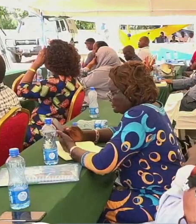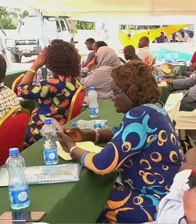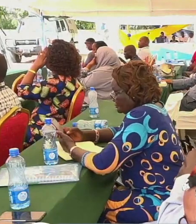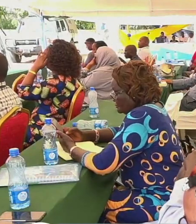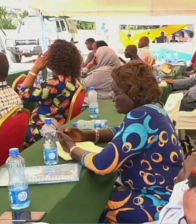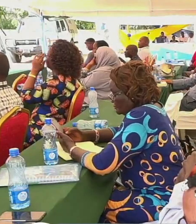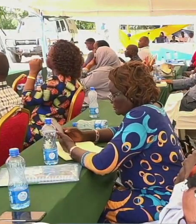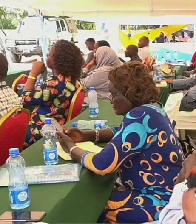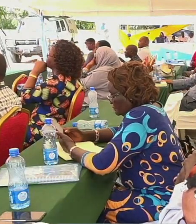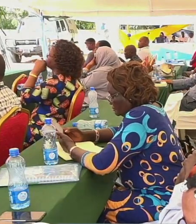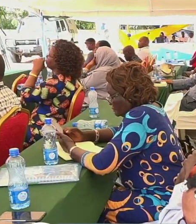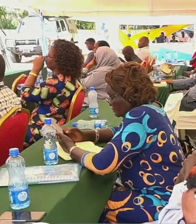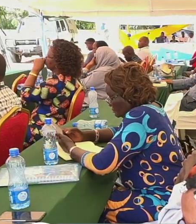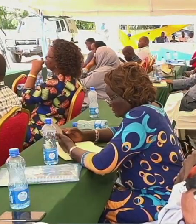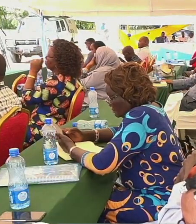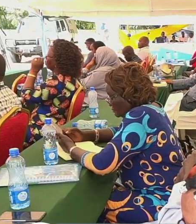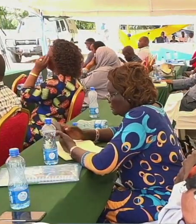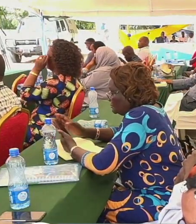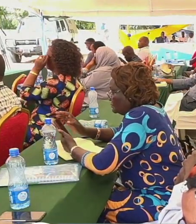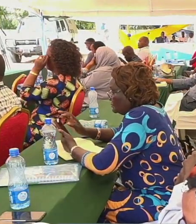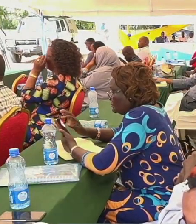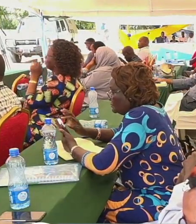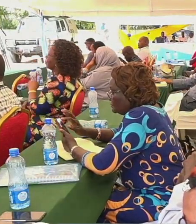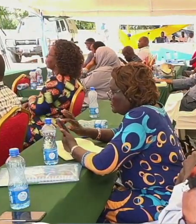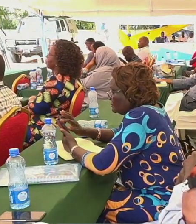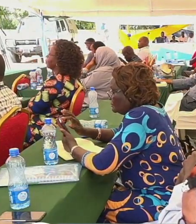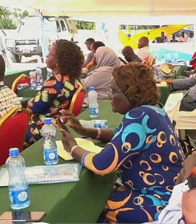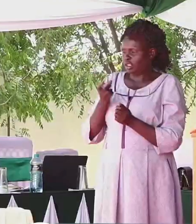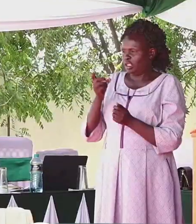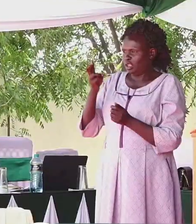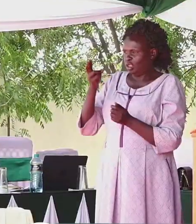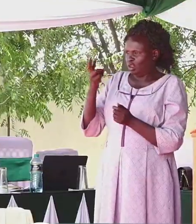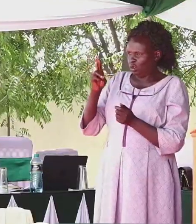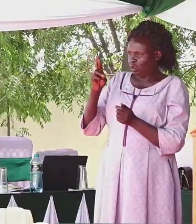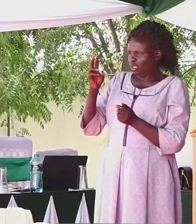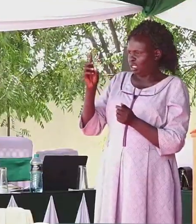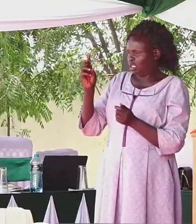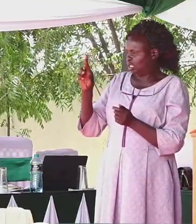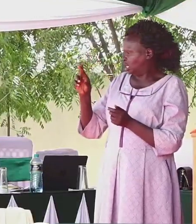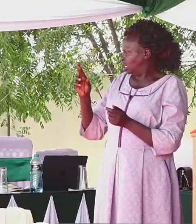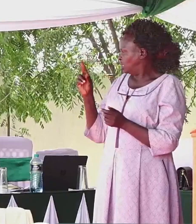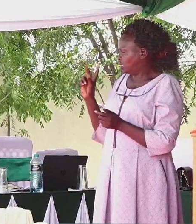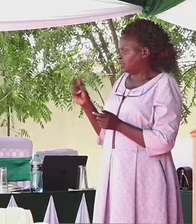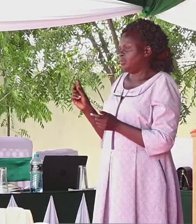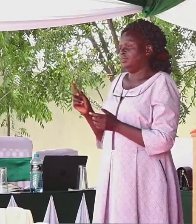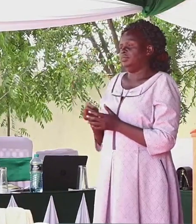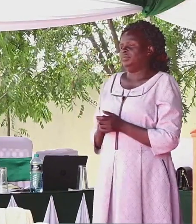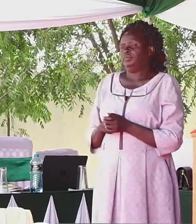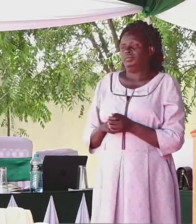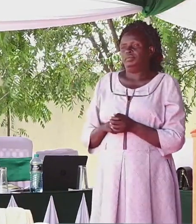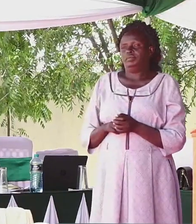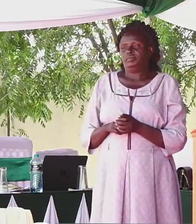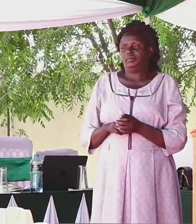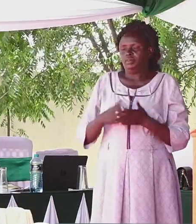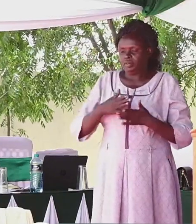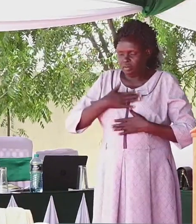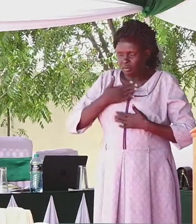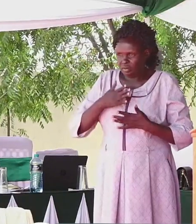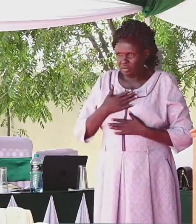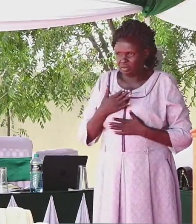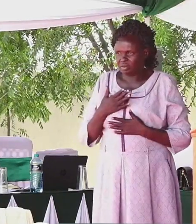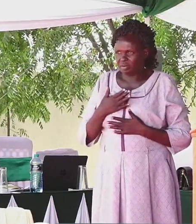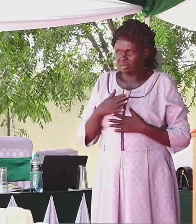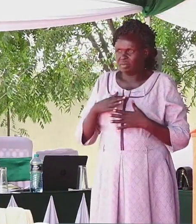That is under the leadership of Dr. Teresa. Thank you, Dr. Teresa. We want to appreciate the media